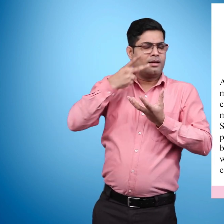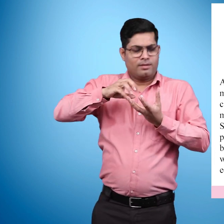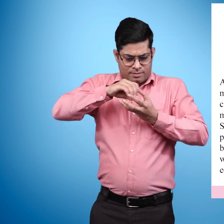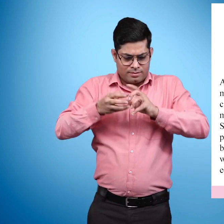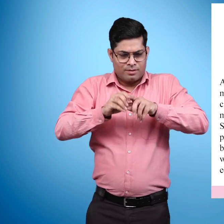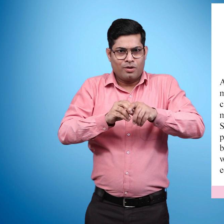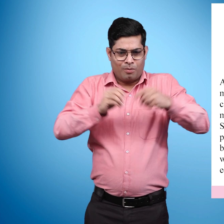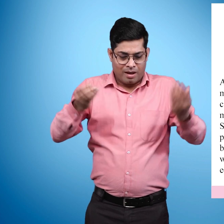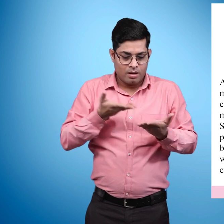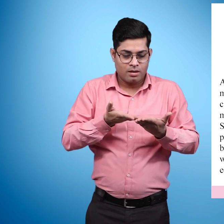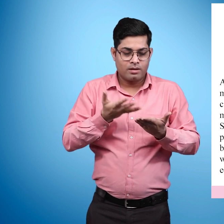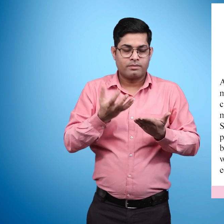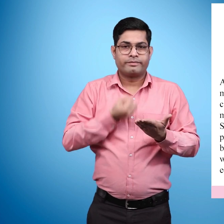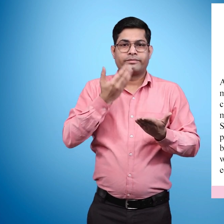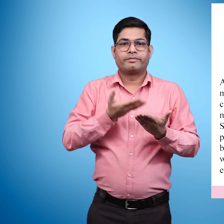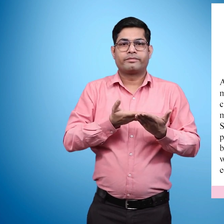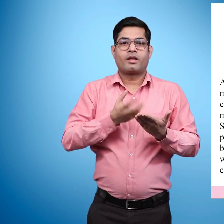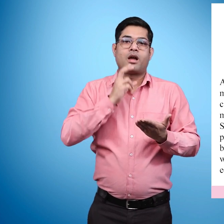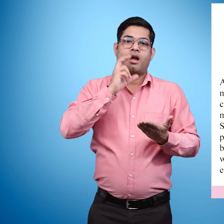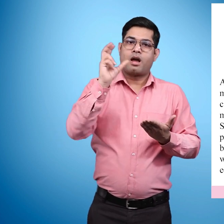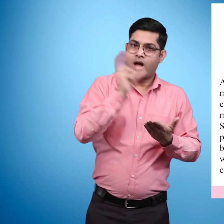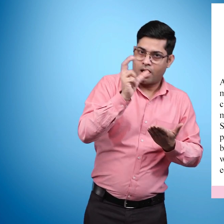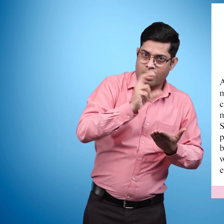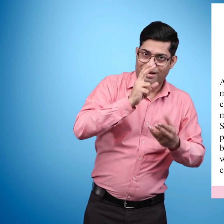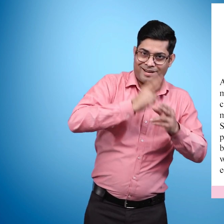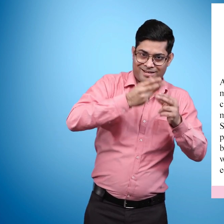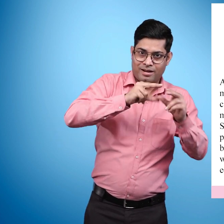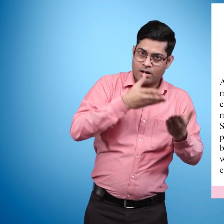it and found nothing but a lump of salt and an egg.